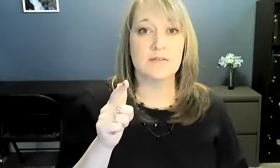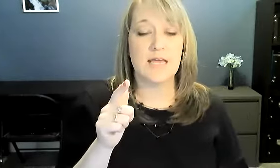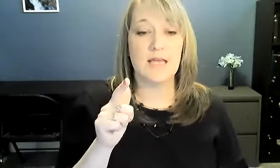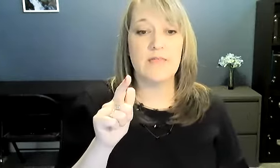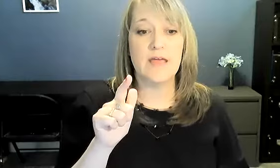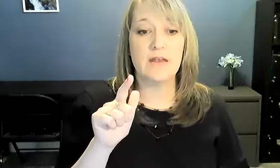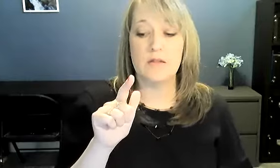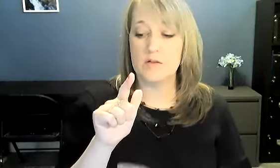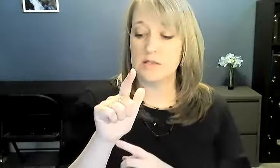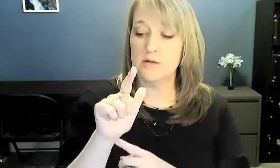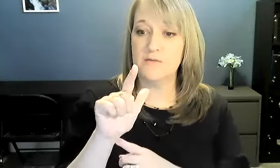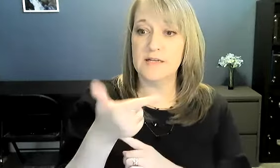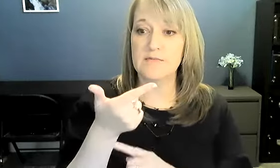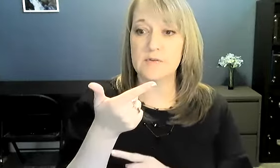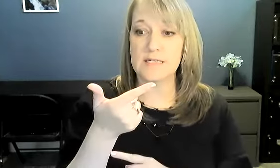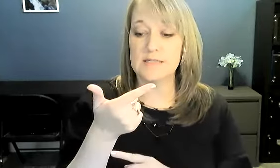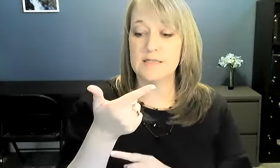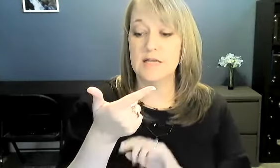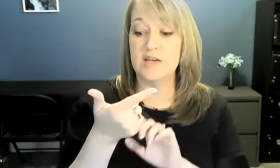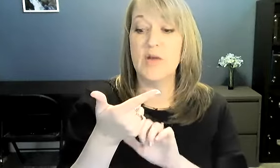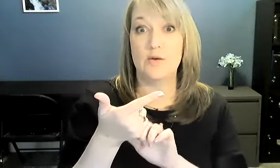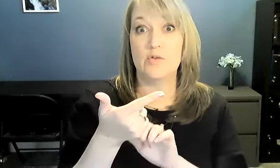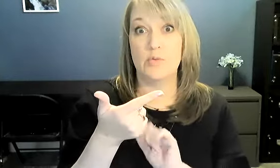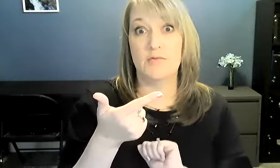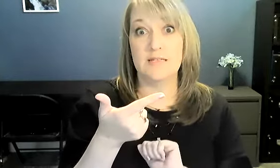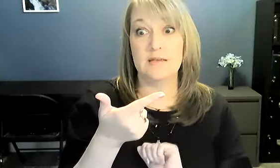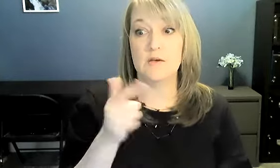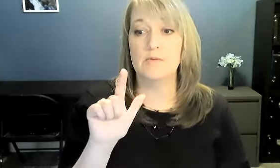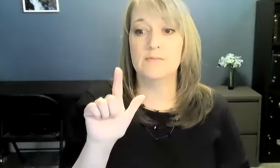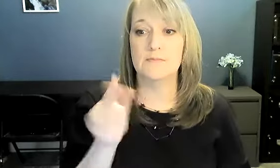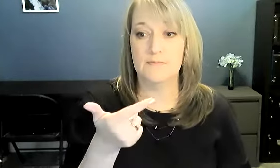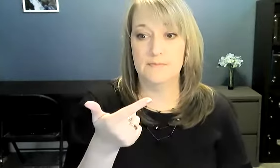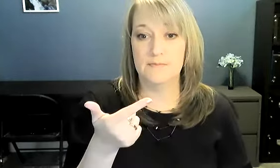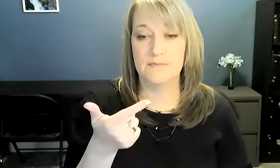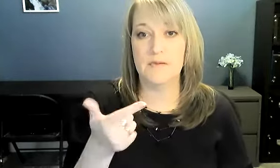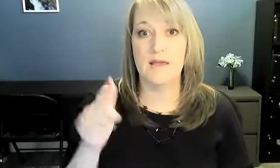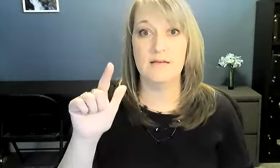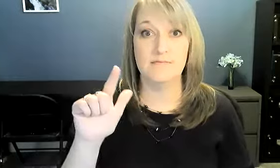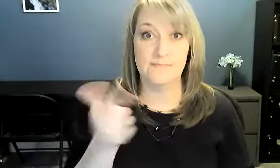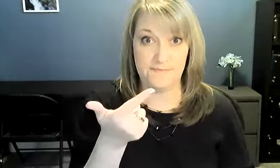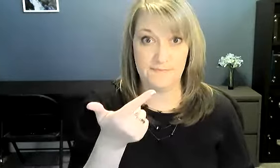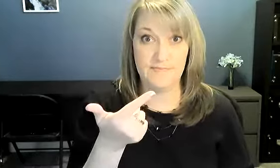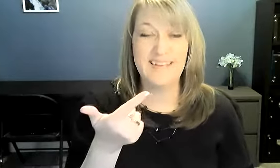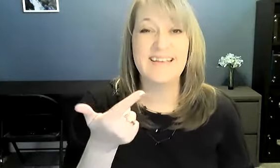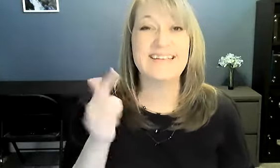say, and then there's a little flick of the wrist and you end with your palm facing you. Okay.